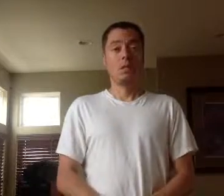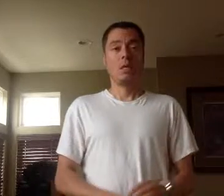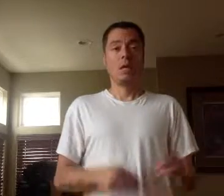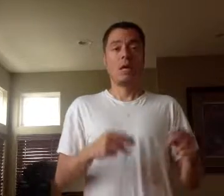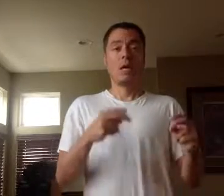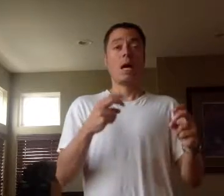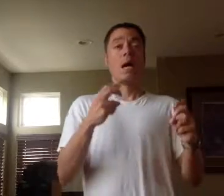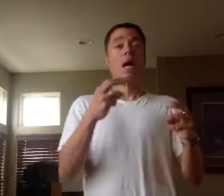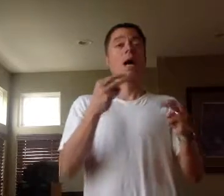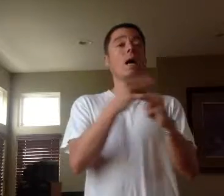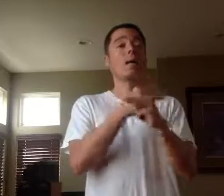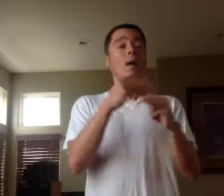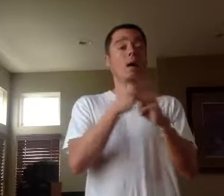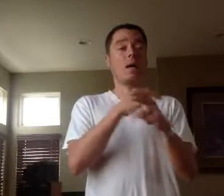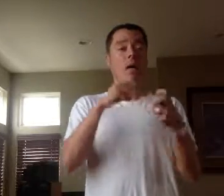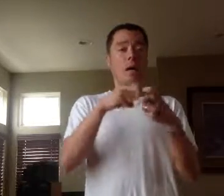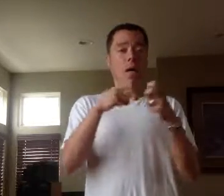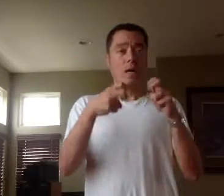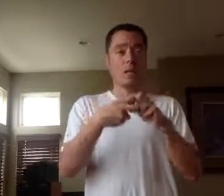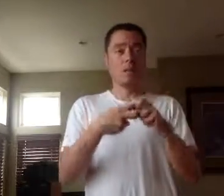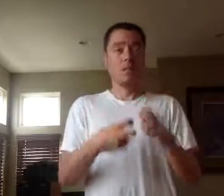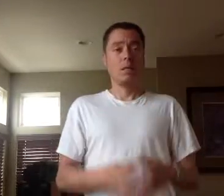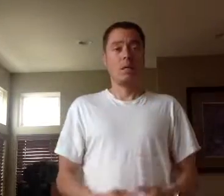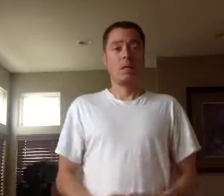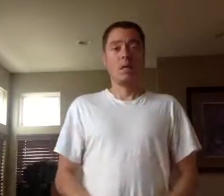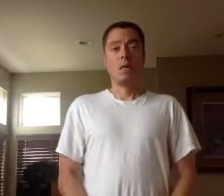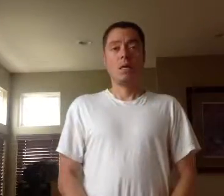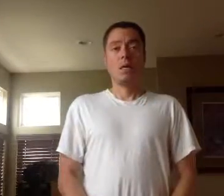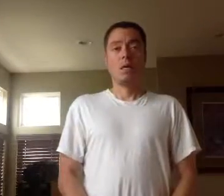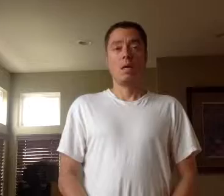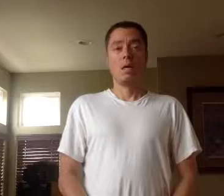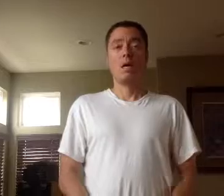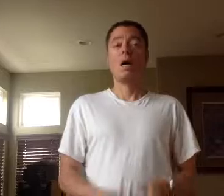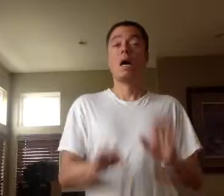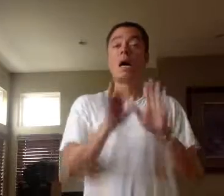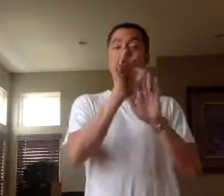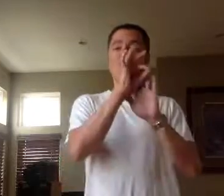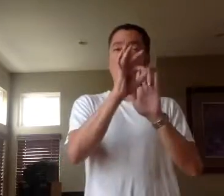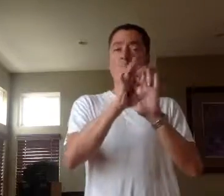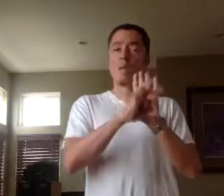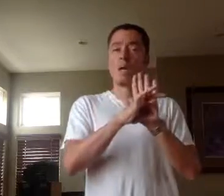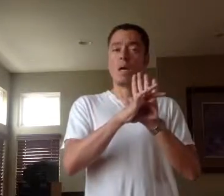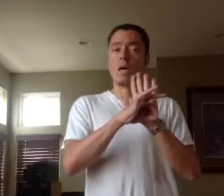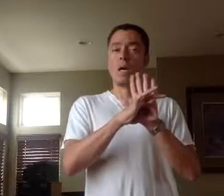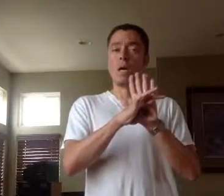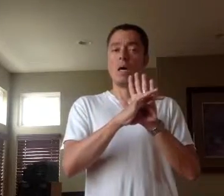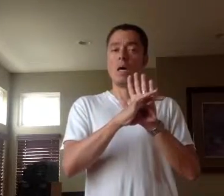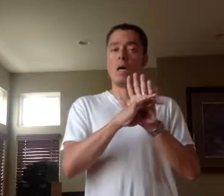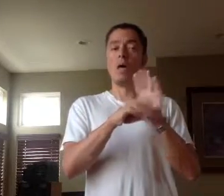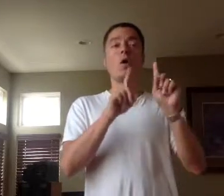calculations, formula, results.